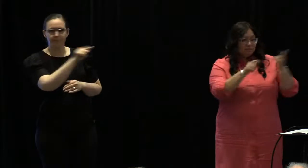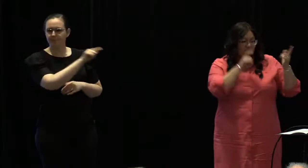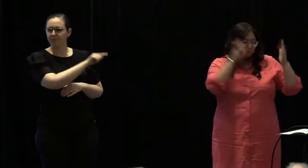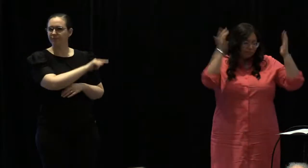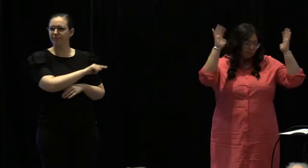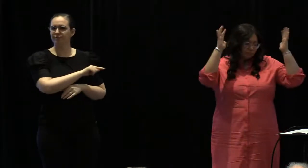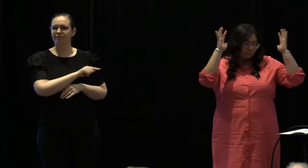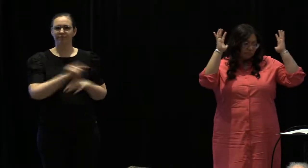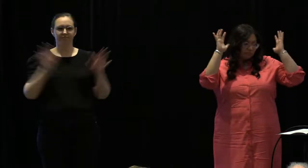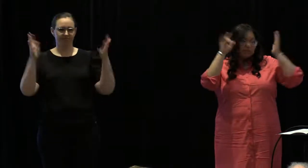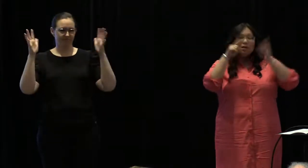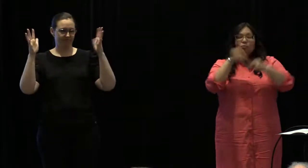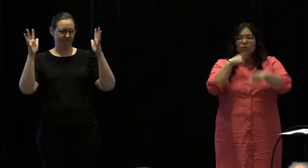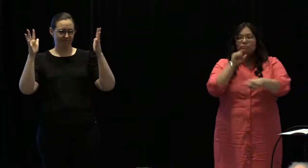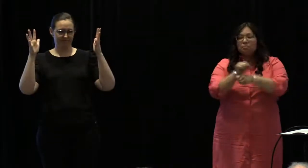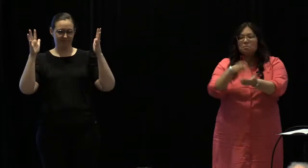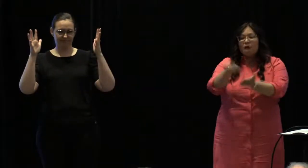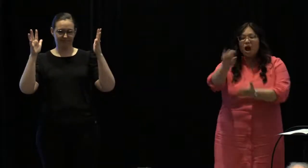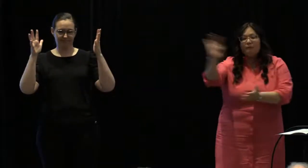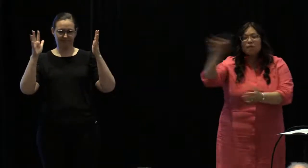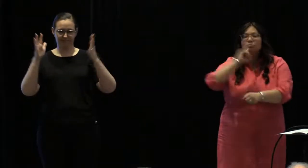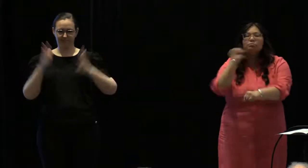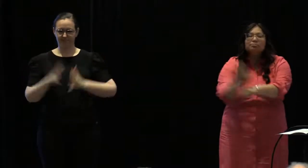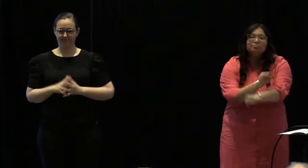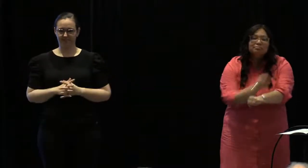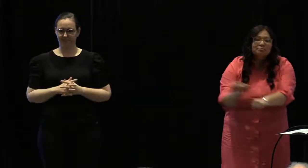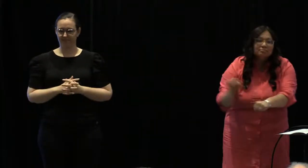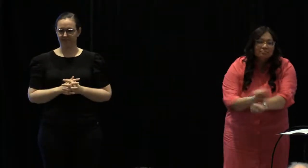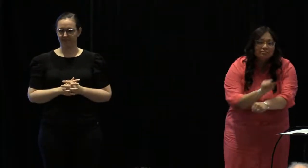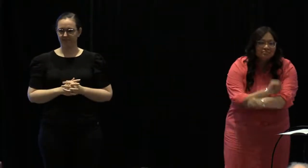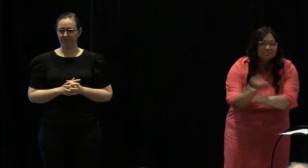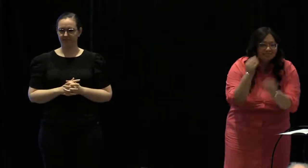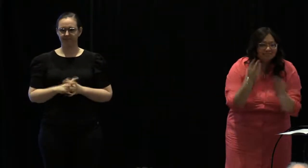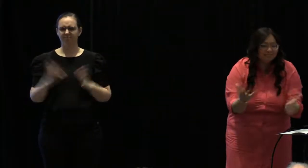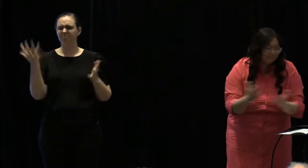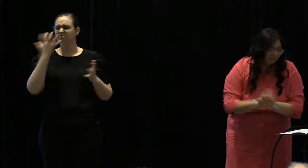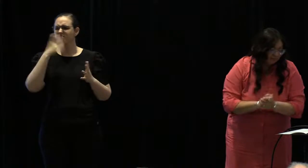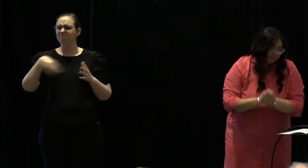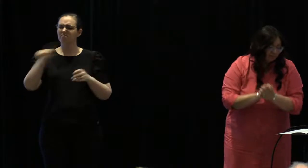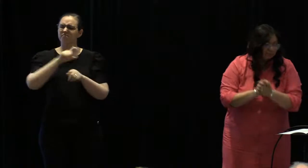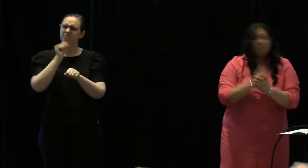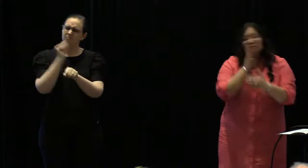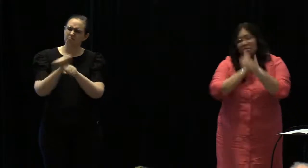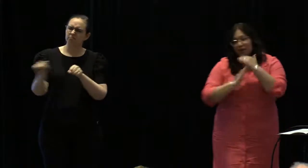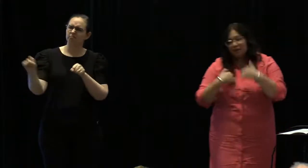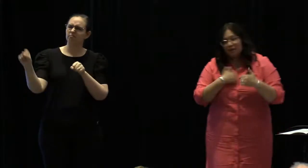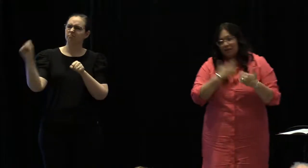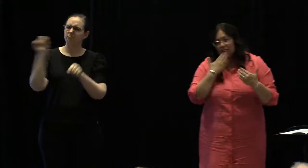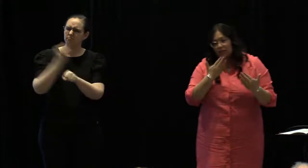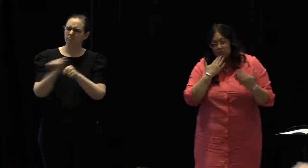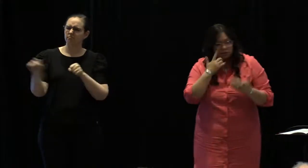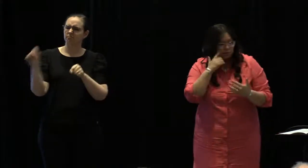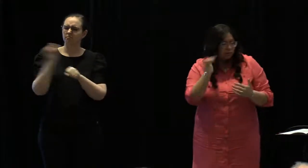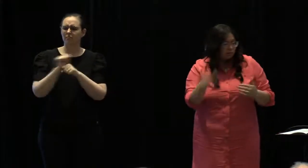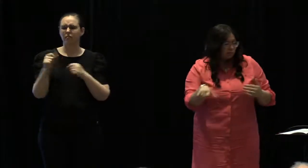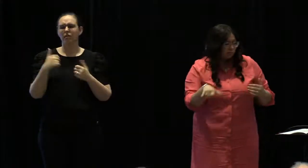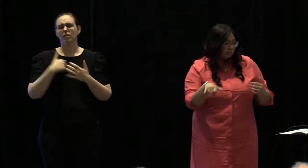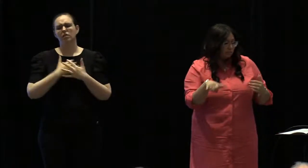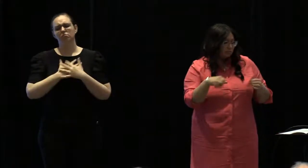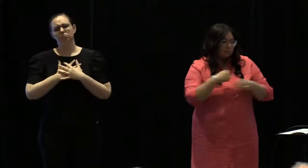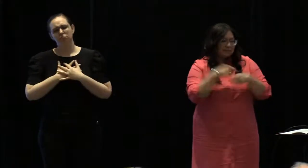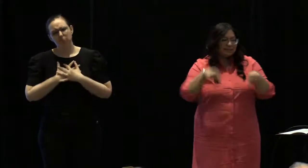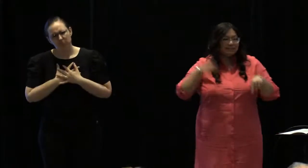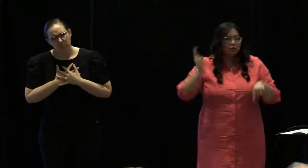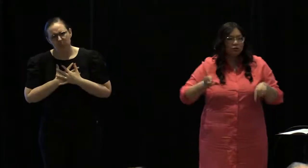hard work needs to be acknowledged. So your hard work has paid off. I know you